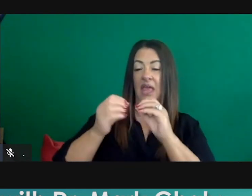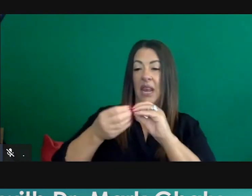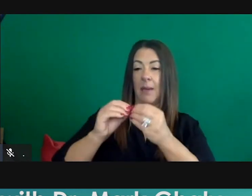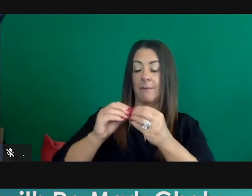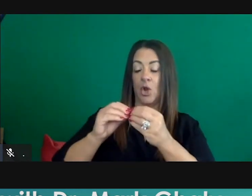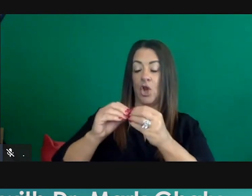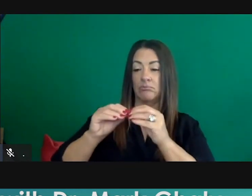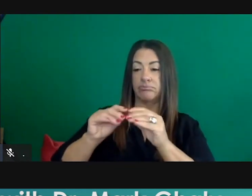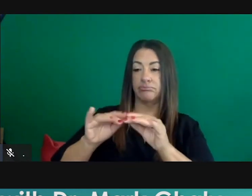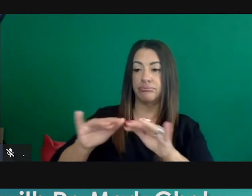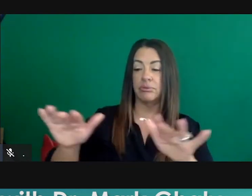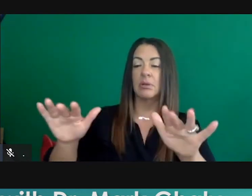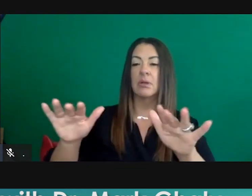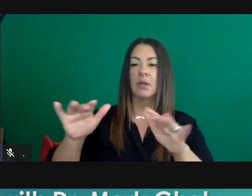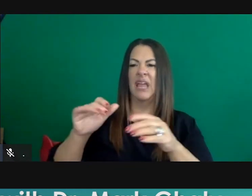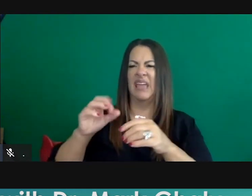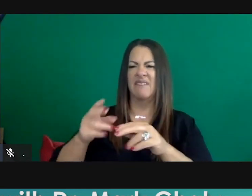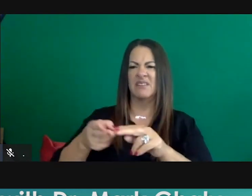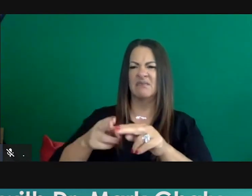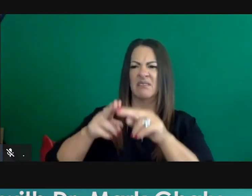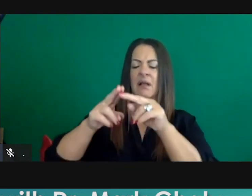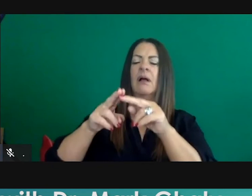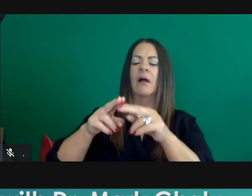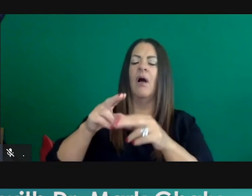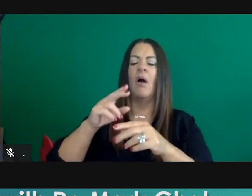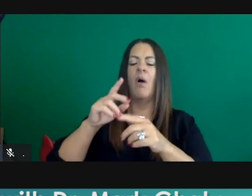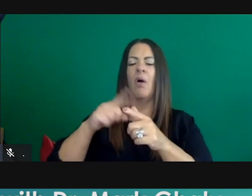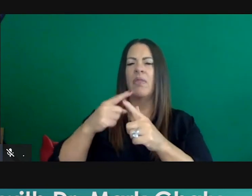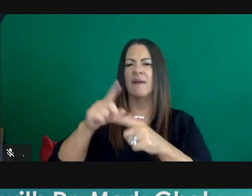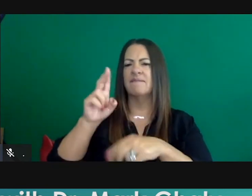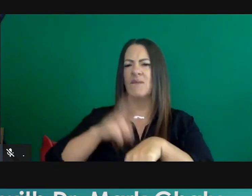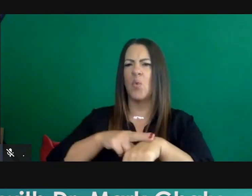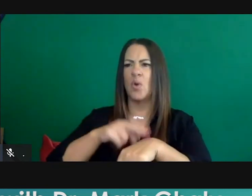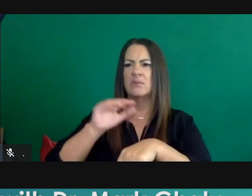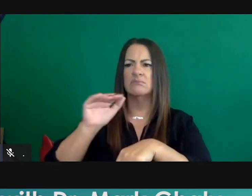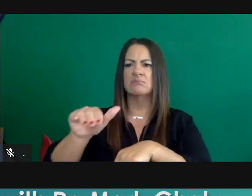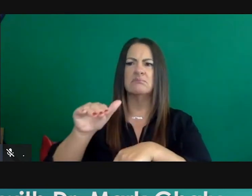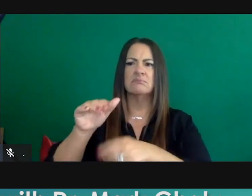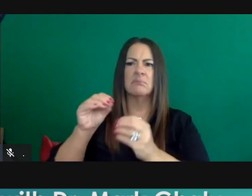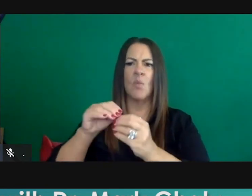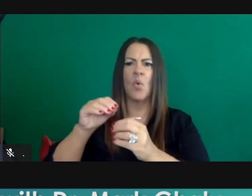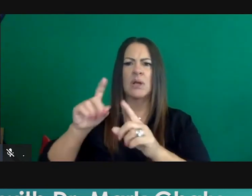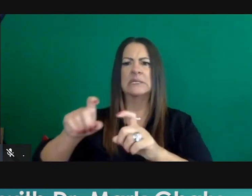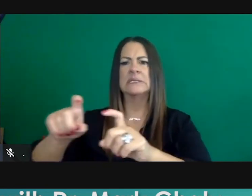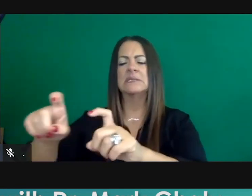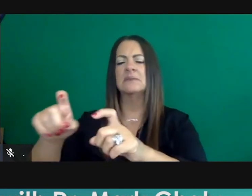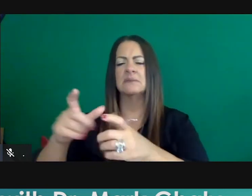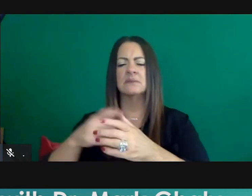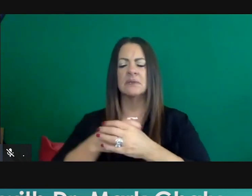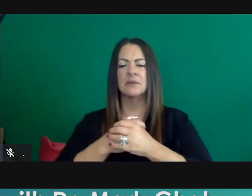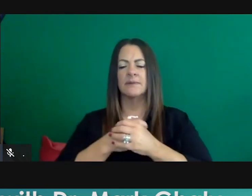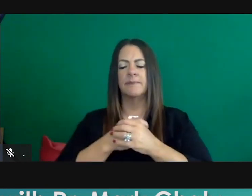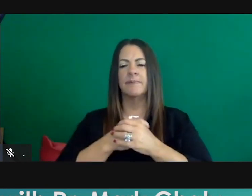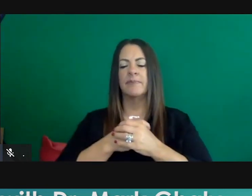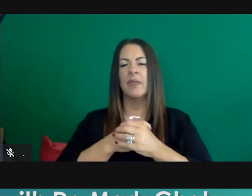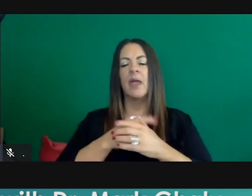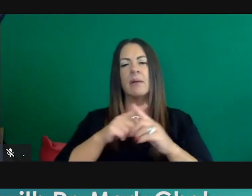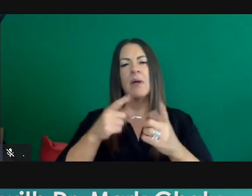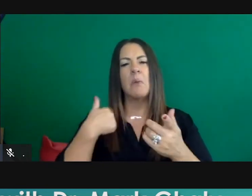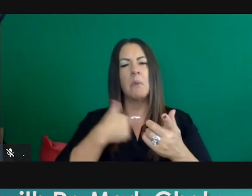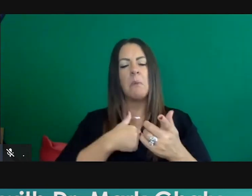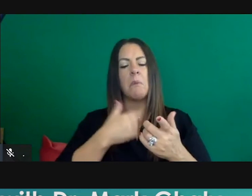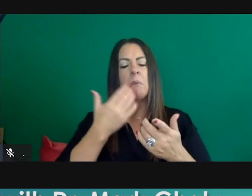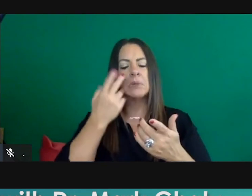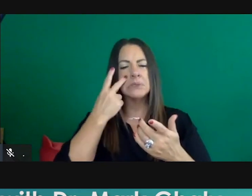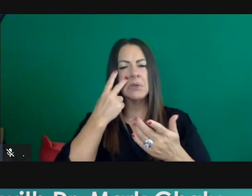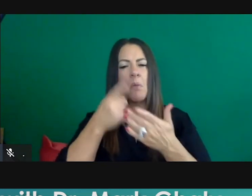We still believe that testing and the results of that testing give us not just a sense of what's happening among the